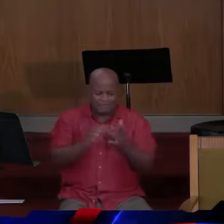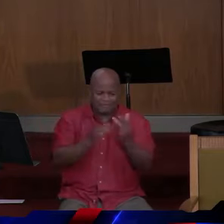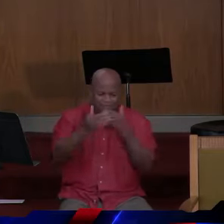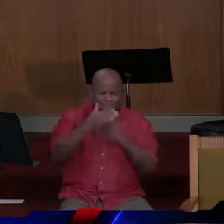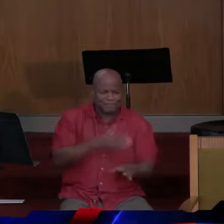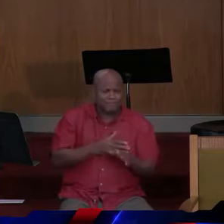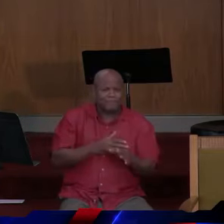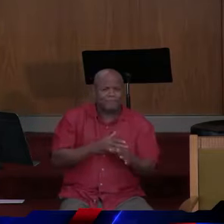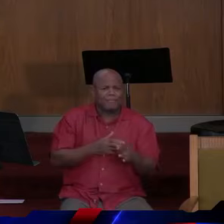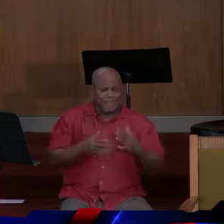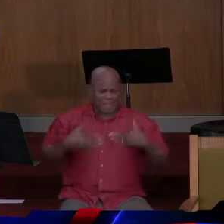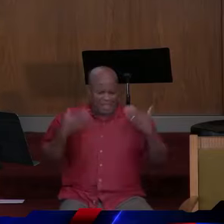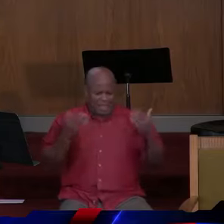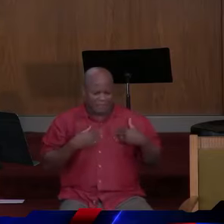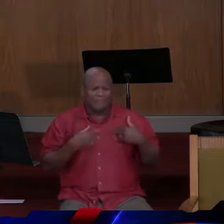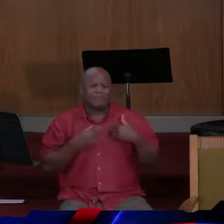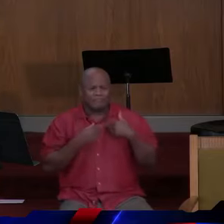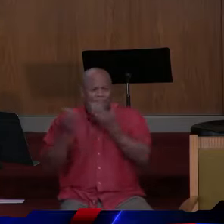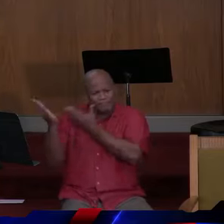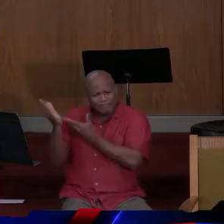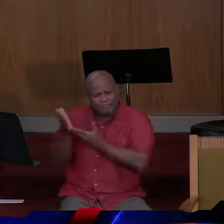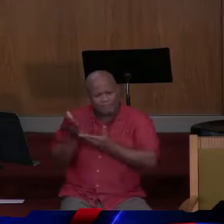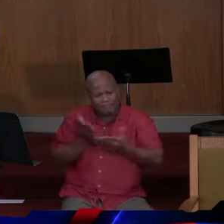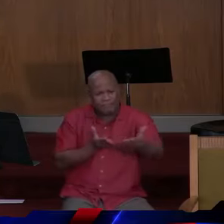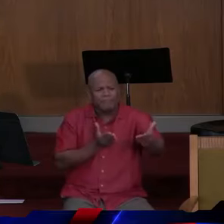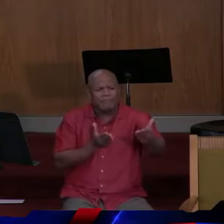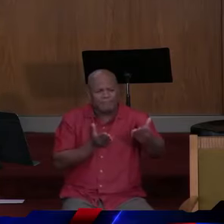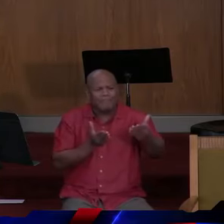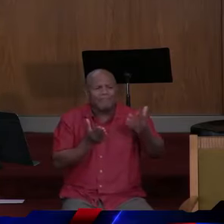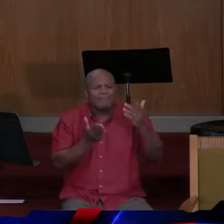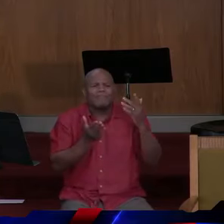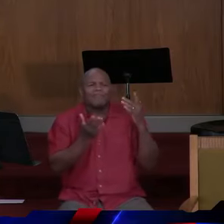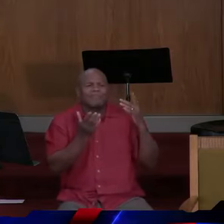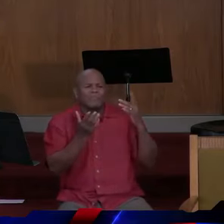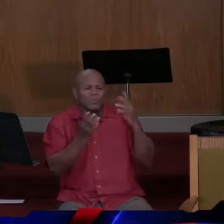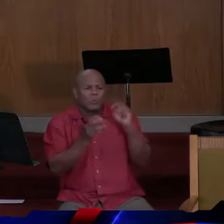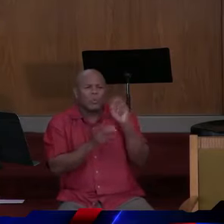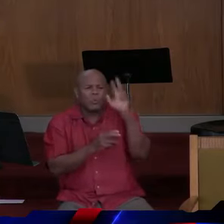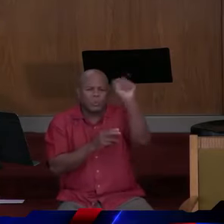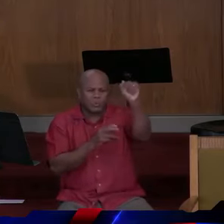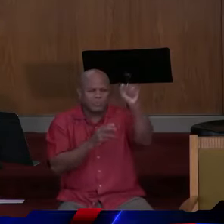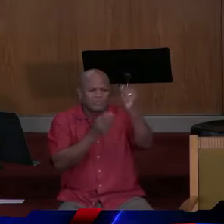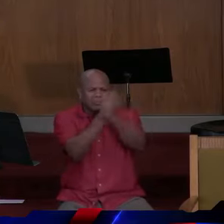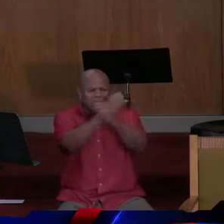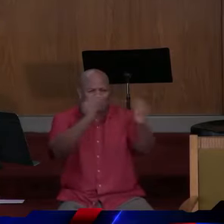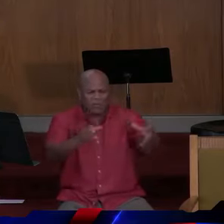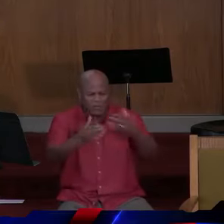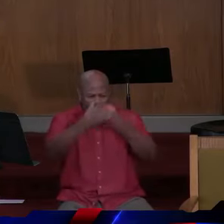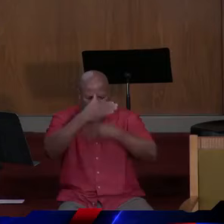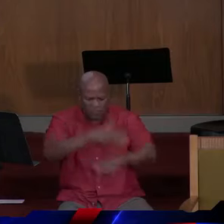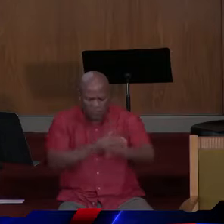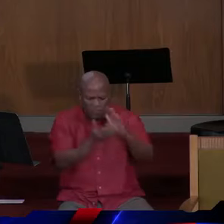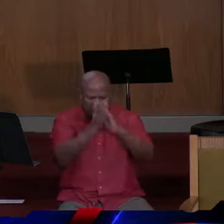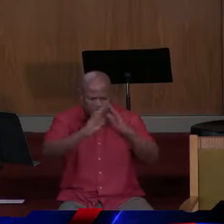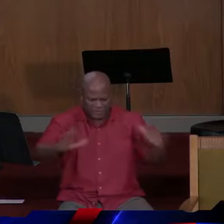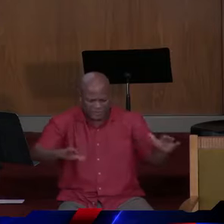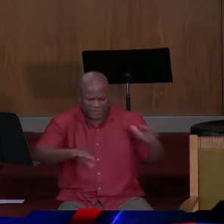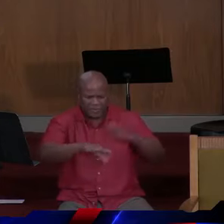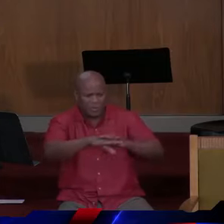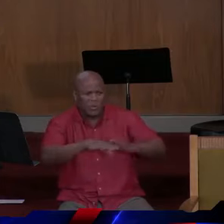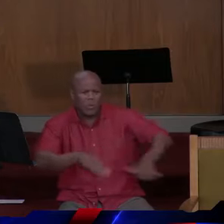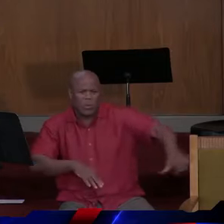I bring you glad tidings, for unto you a Savior is born. Peace on earth and goodwill toward